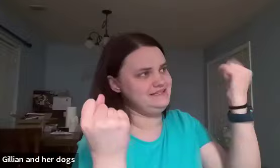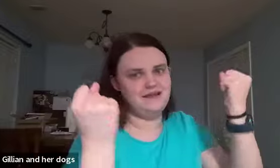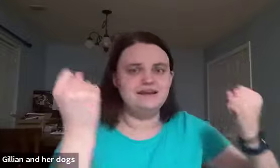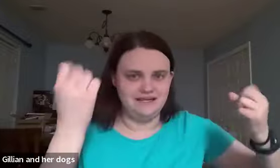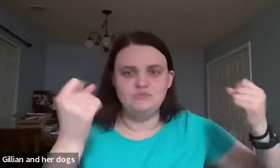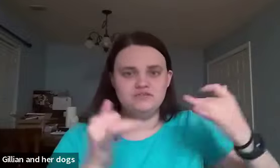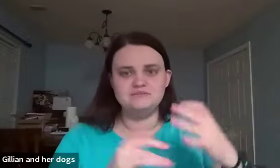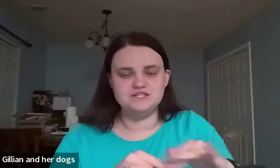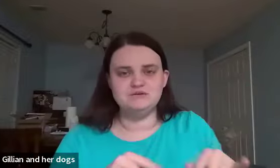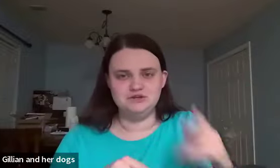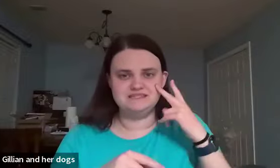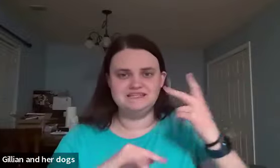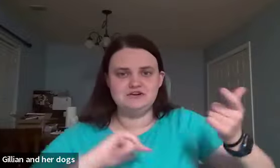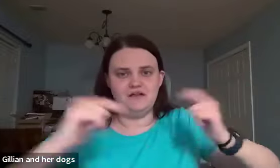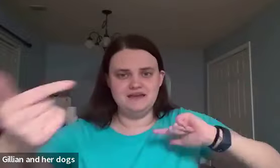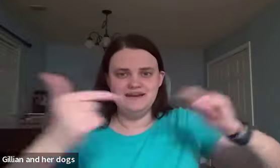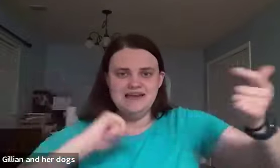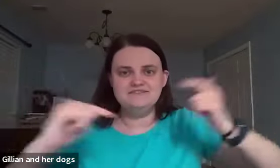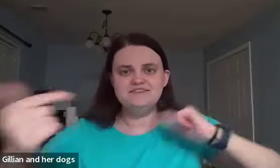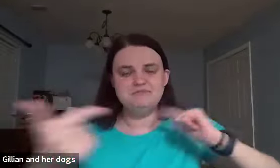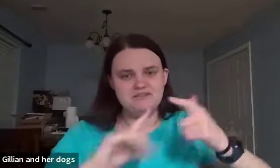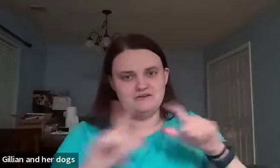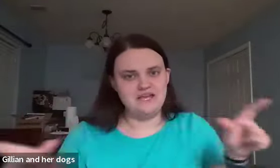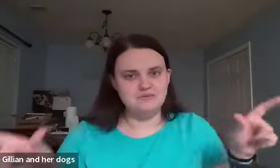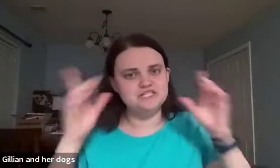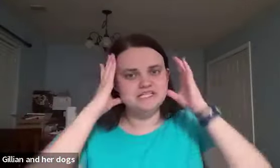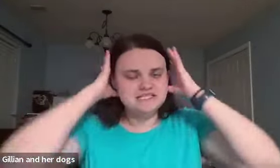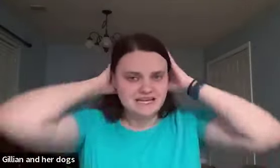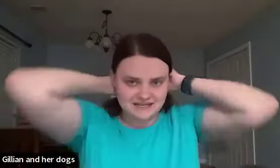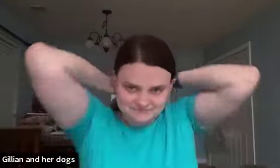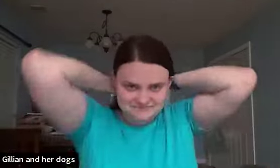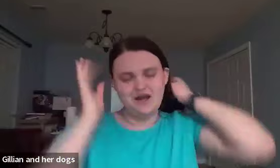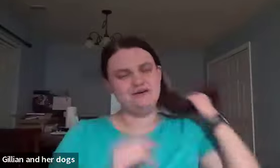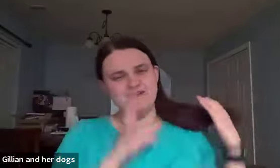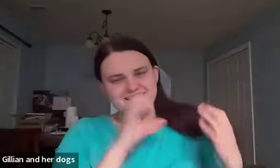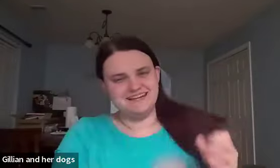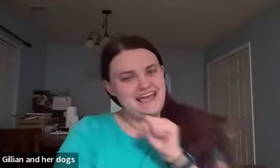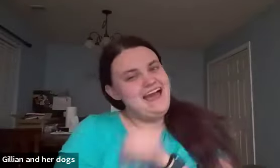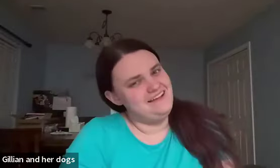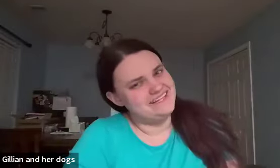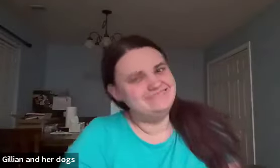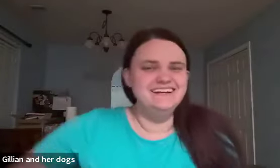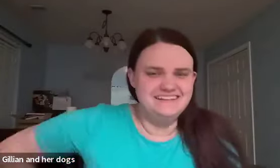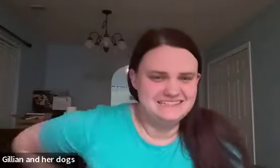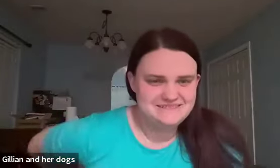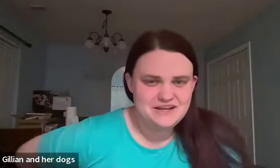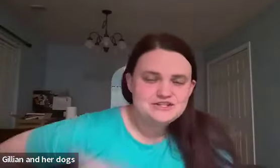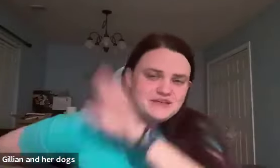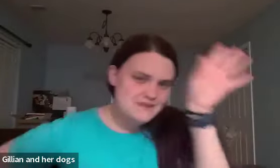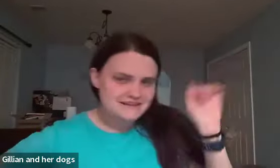like signing with them too. And you can see they're like flipping their languages. And Oh, it's fascinating. I love it. So that's my